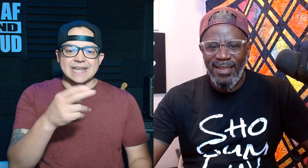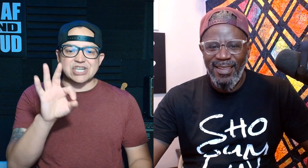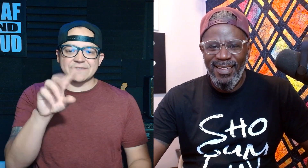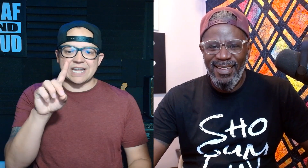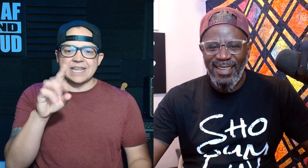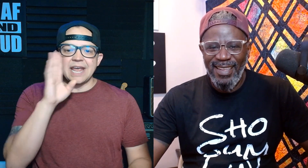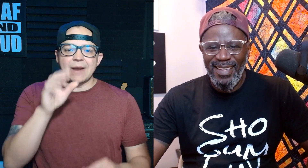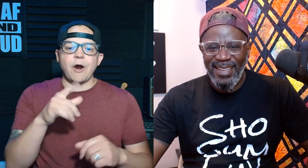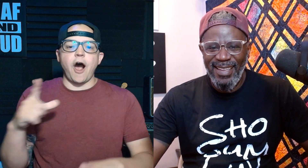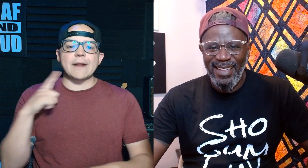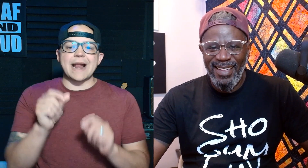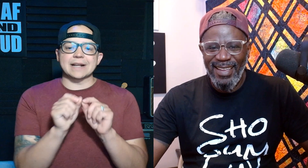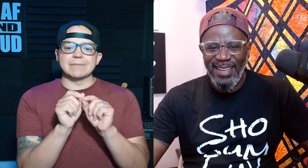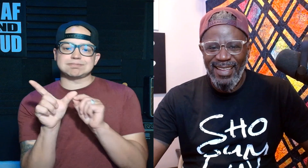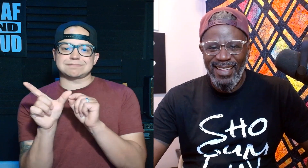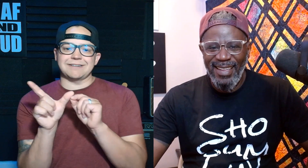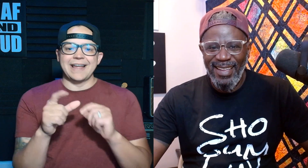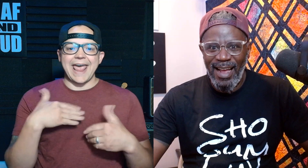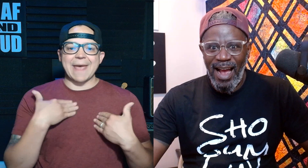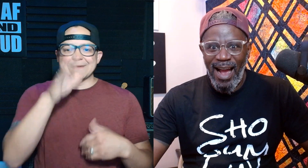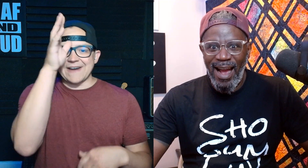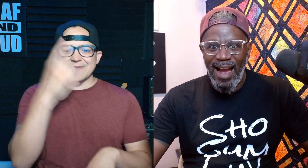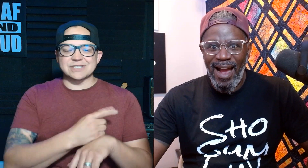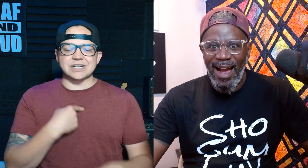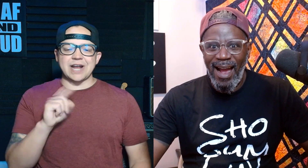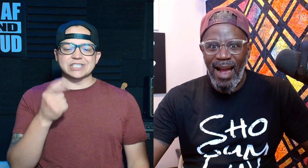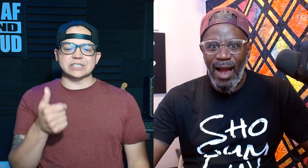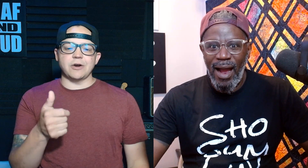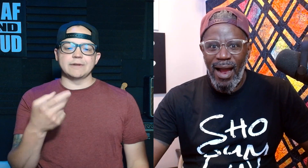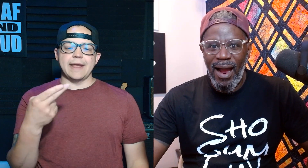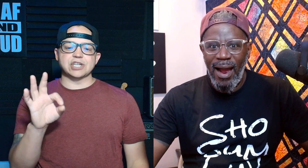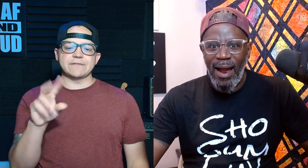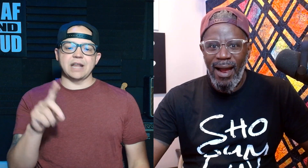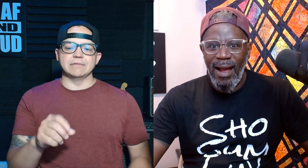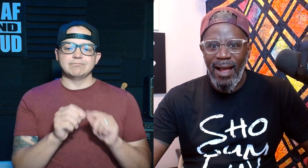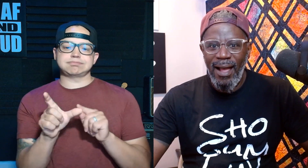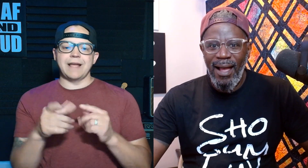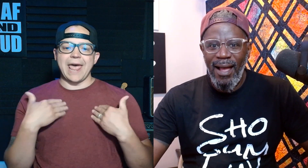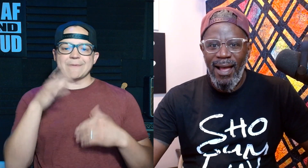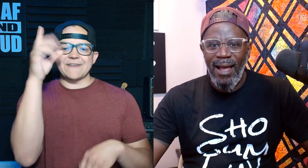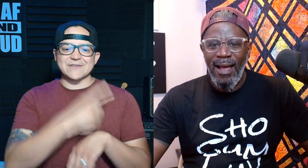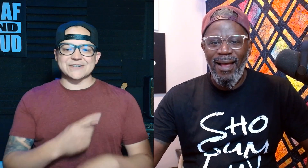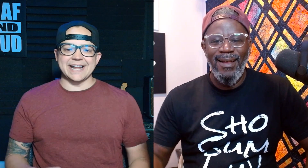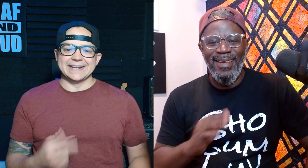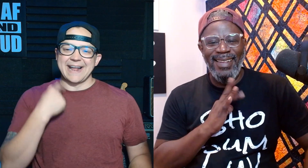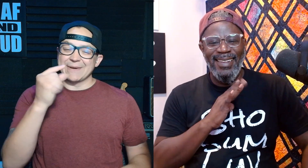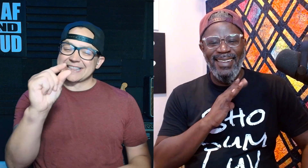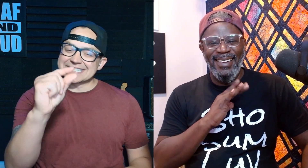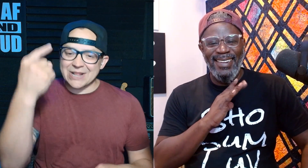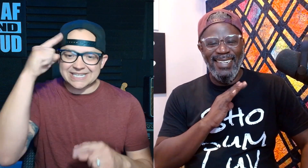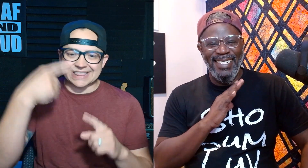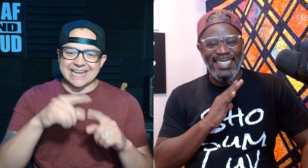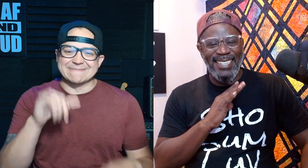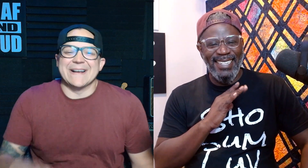Day, HFD, it will automatically Happy Father's Day. So I could just go HFD, Happy Father's Day. I was